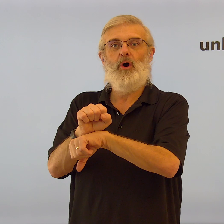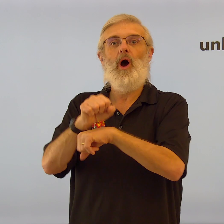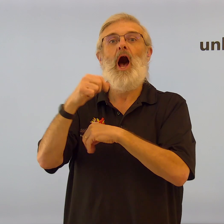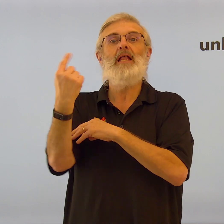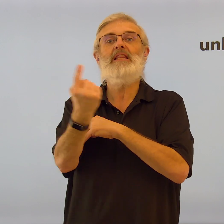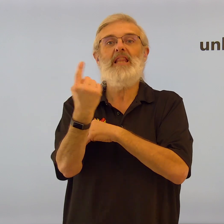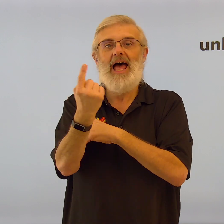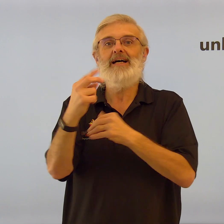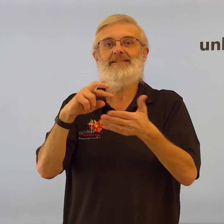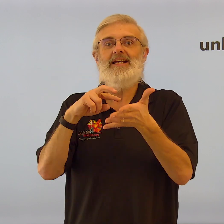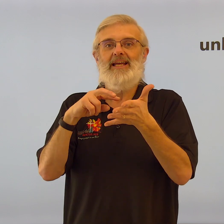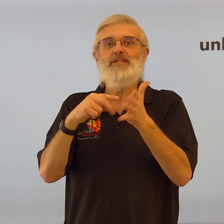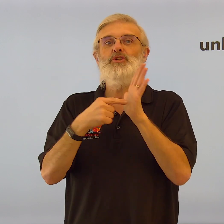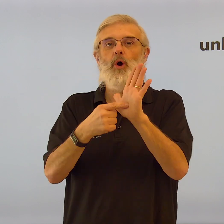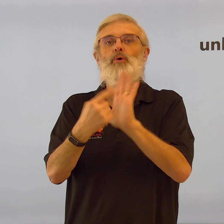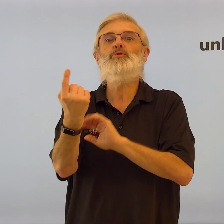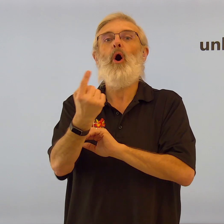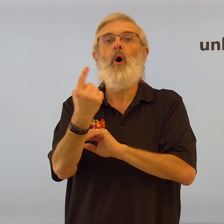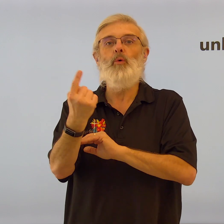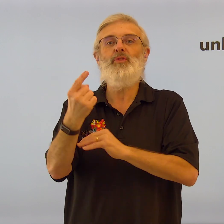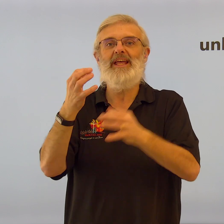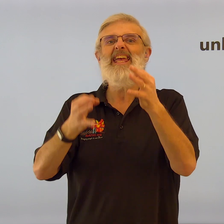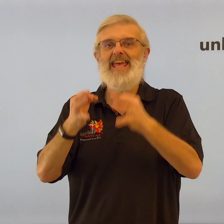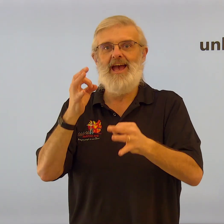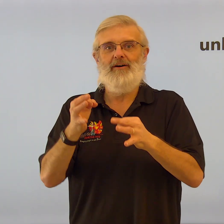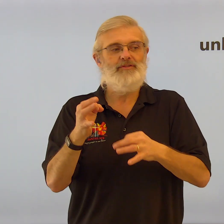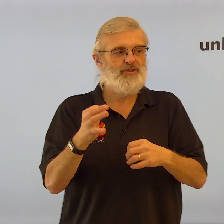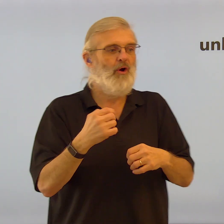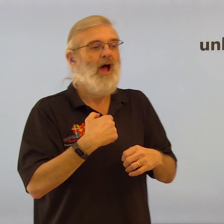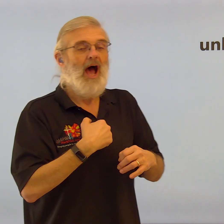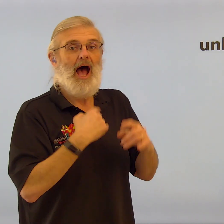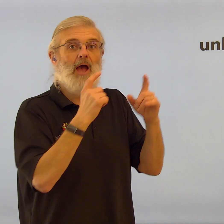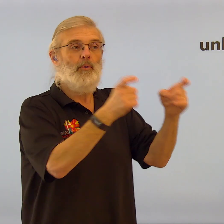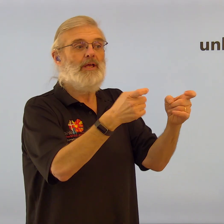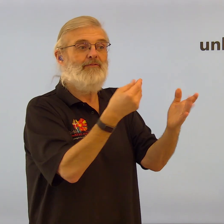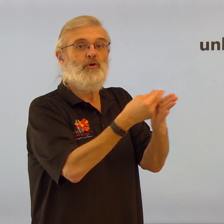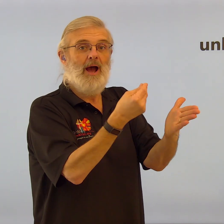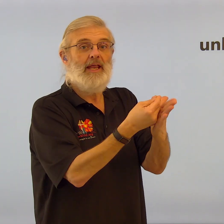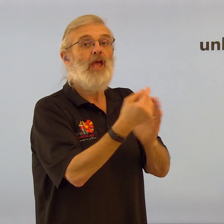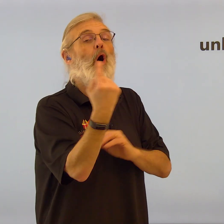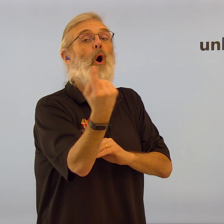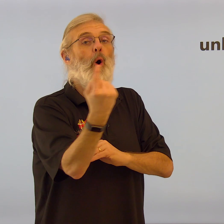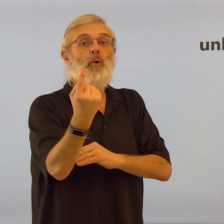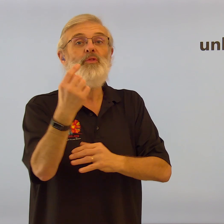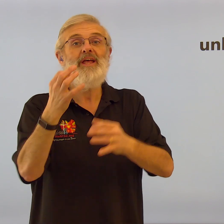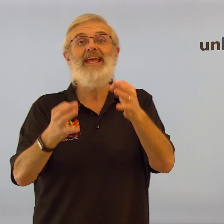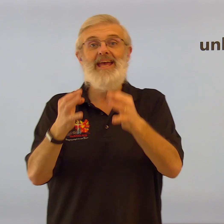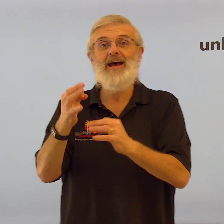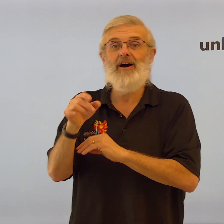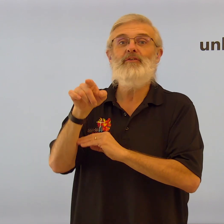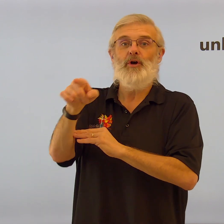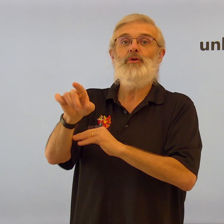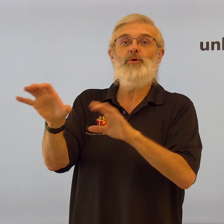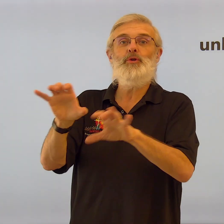unless it shows only if. So I will give you money only if you do